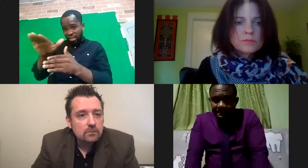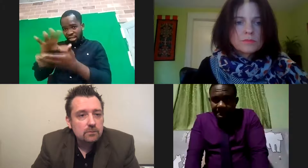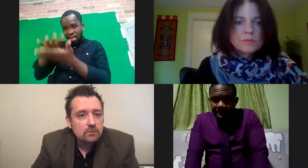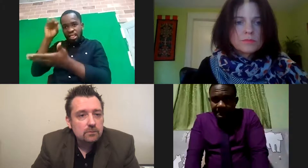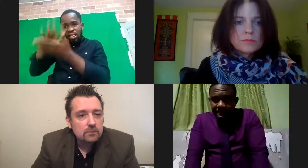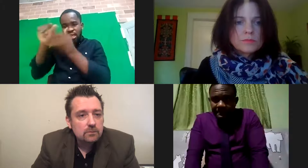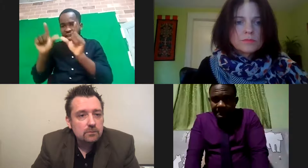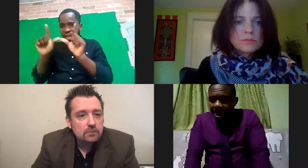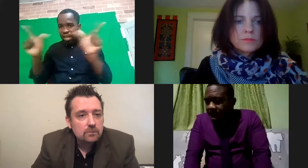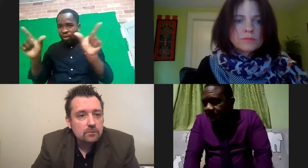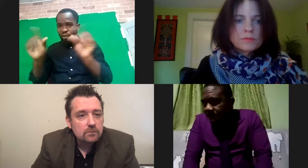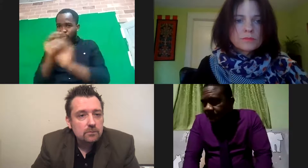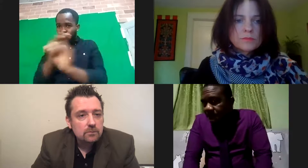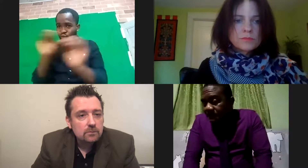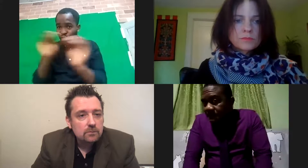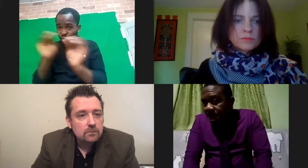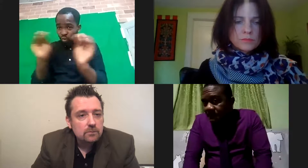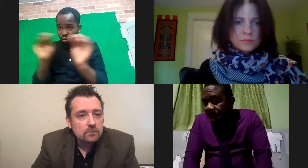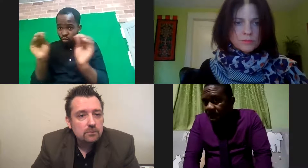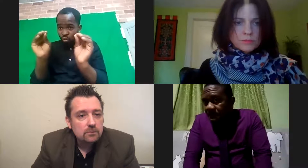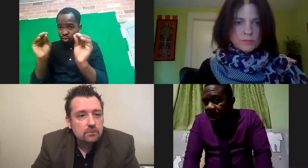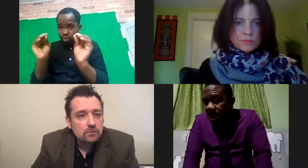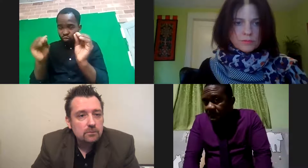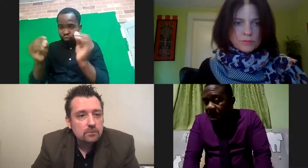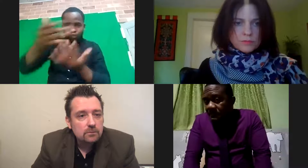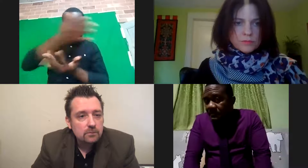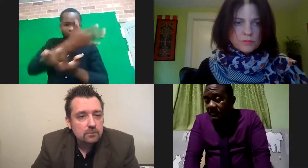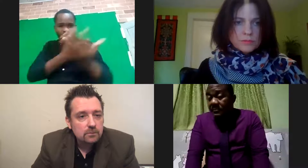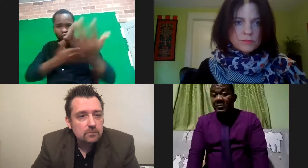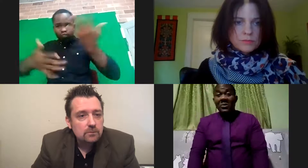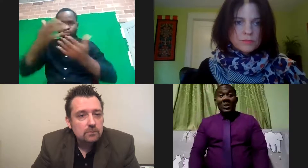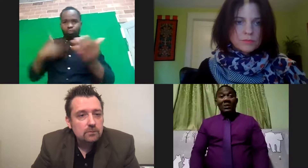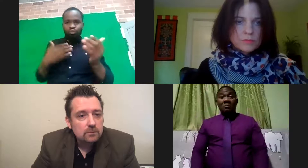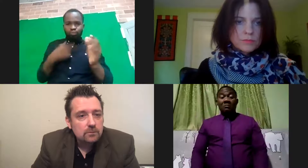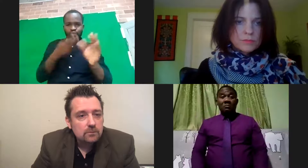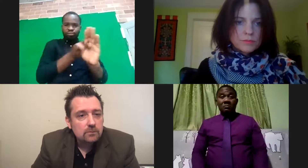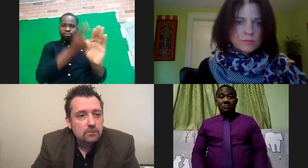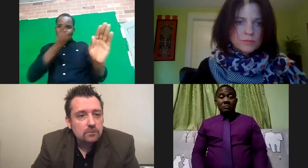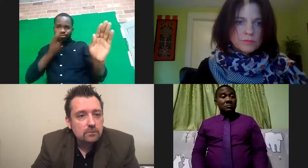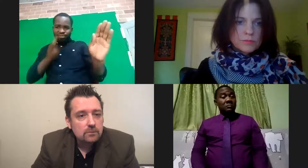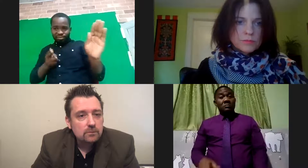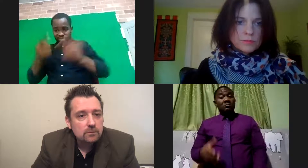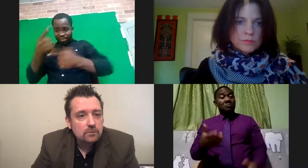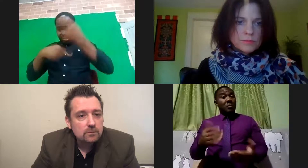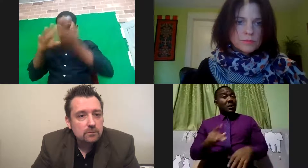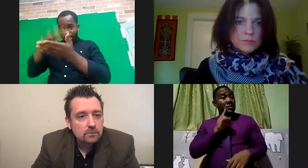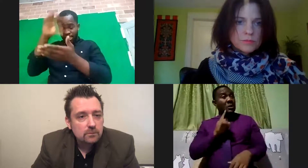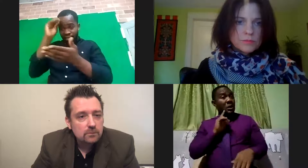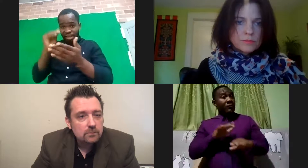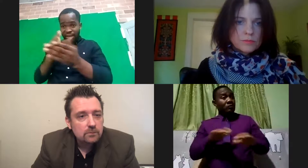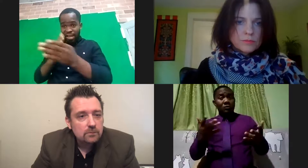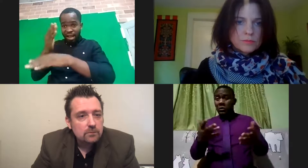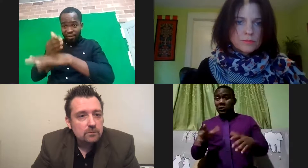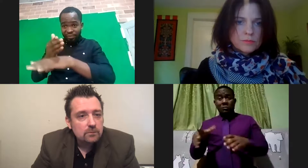a result of circulation from human society be able to learn sign language after the critical